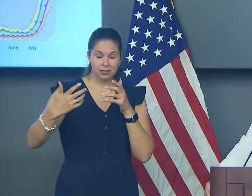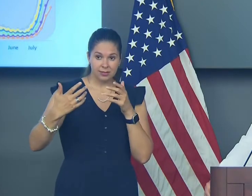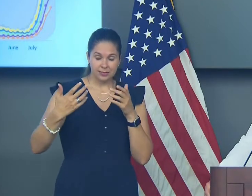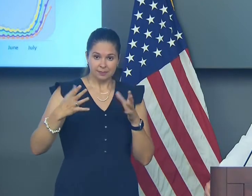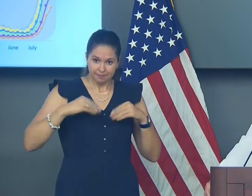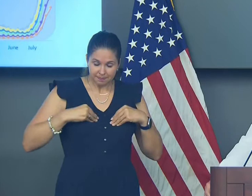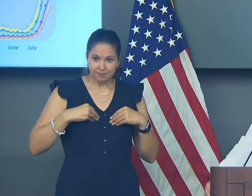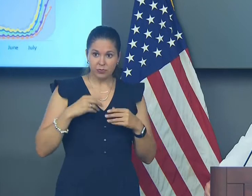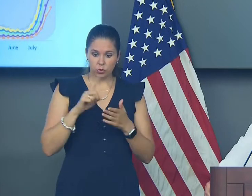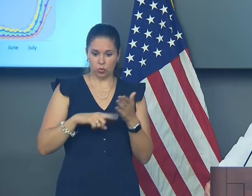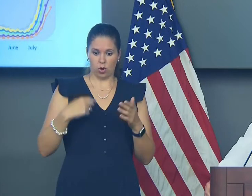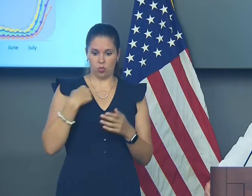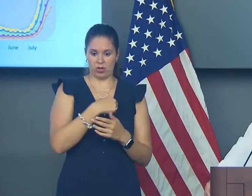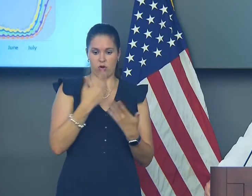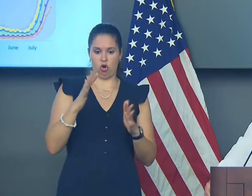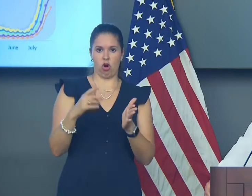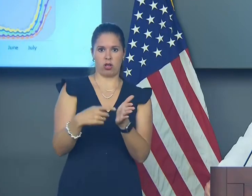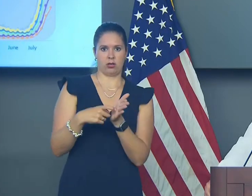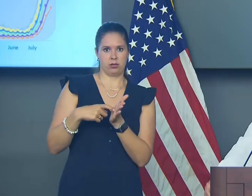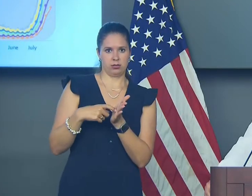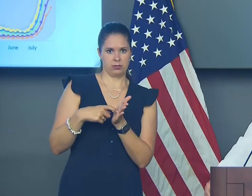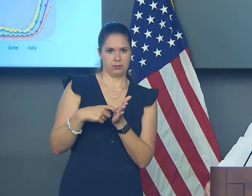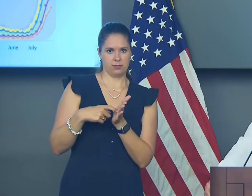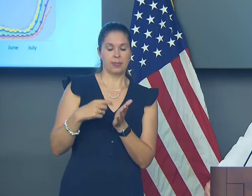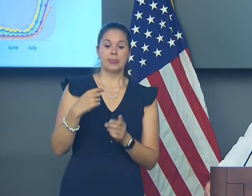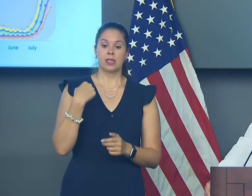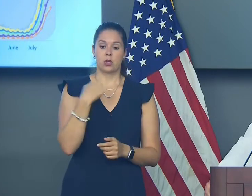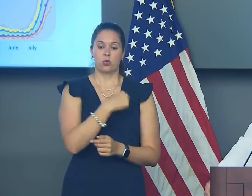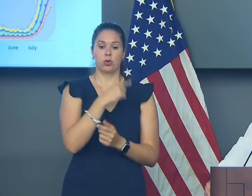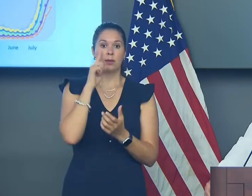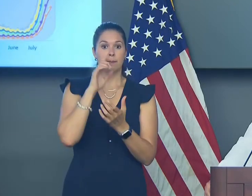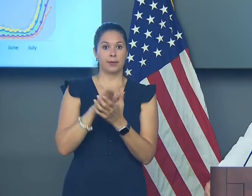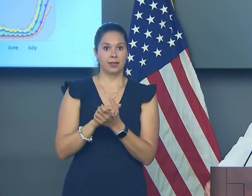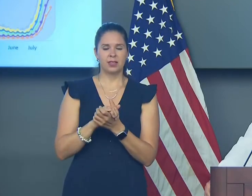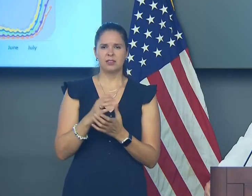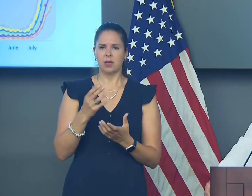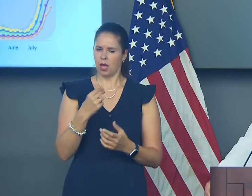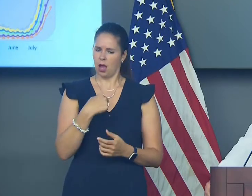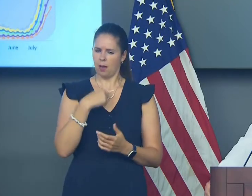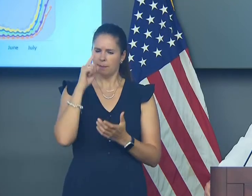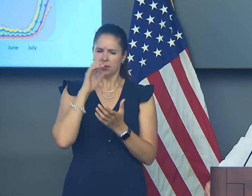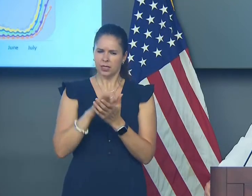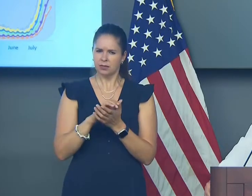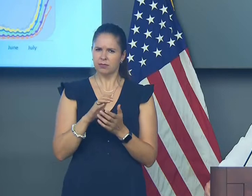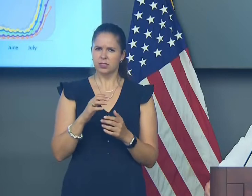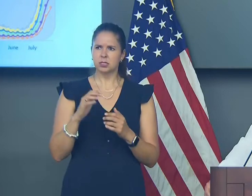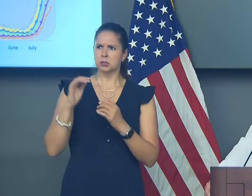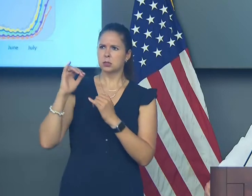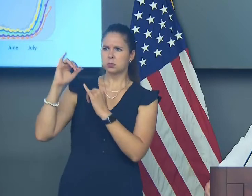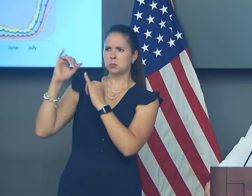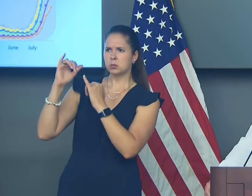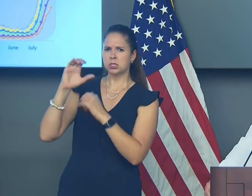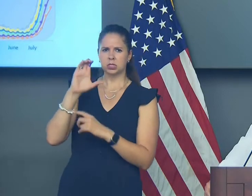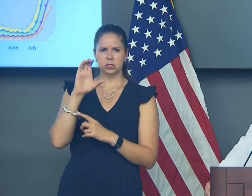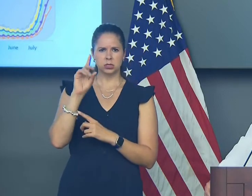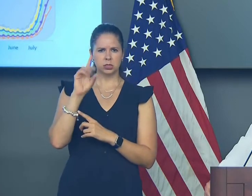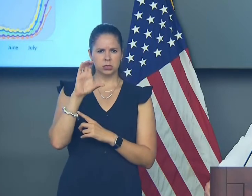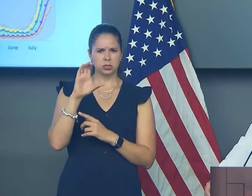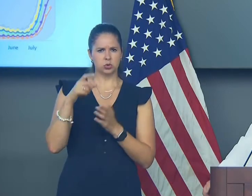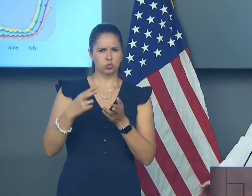I believe, and this is consistent with CDC